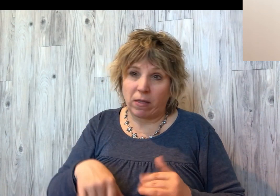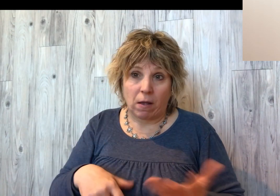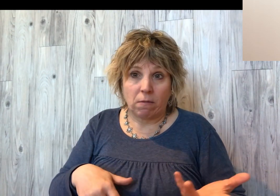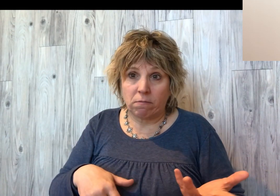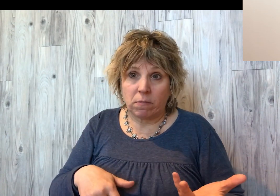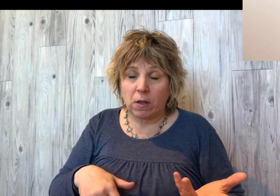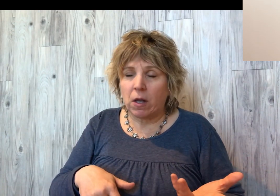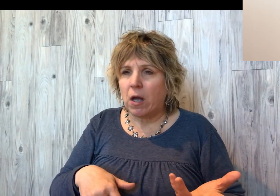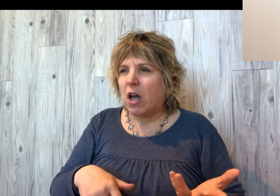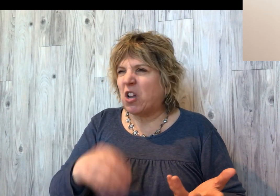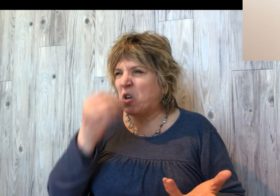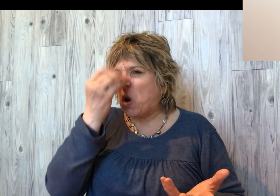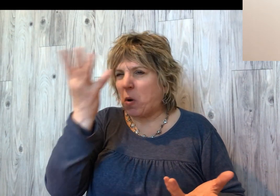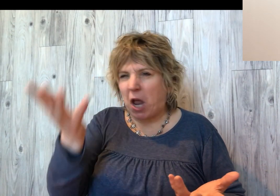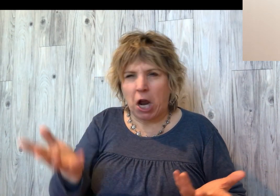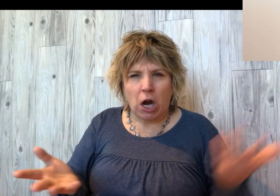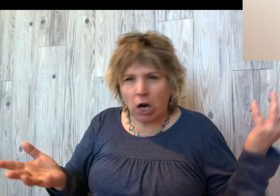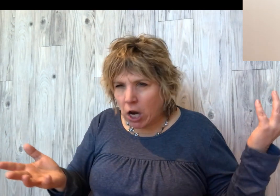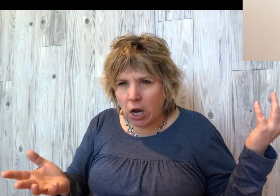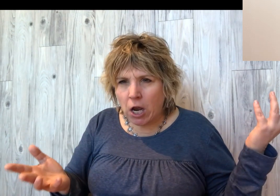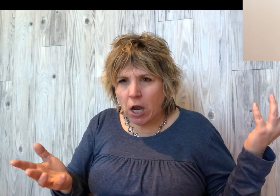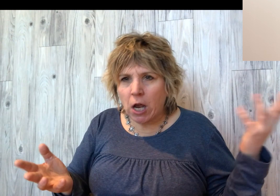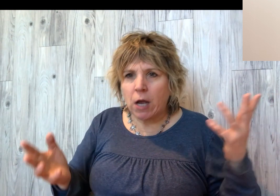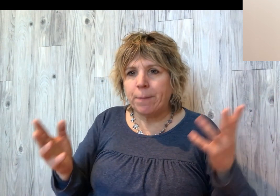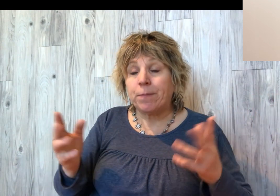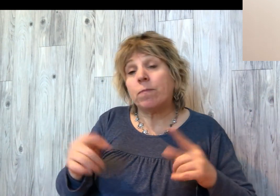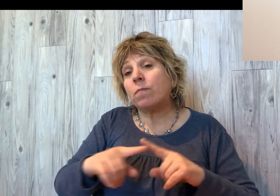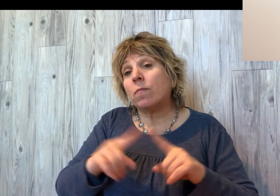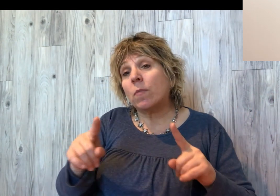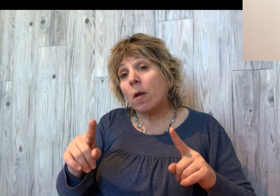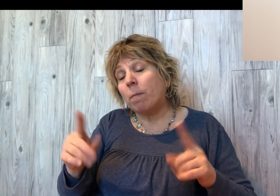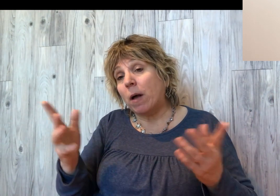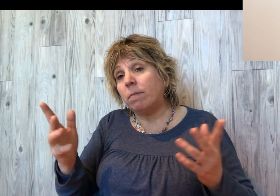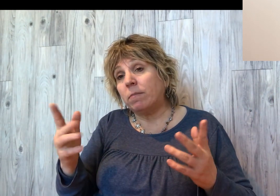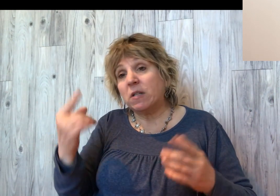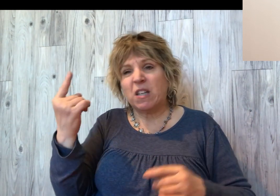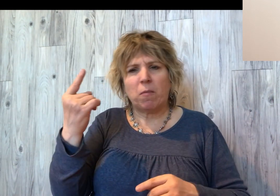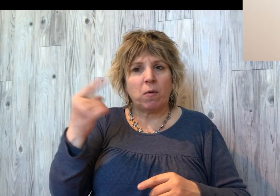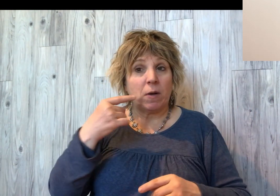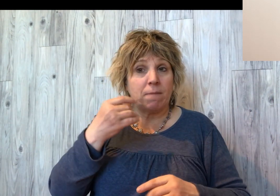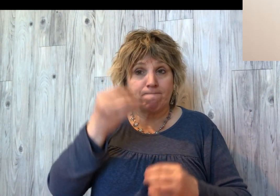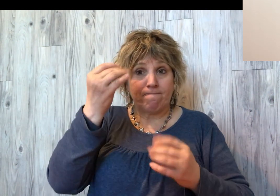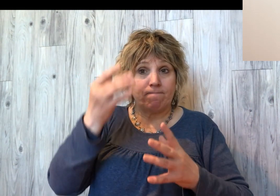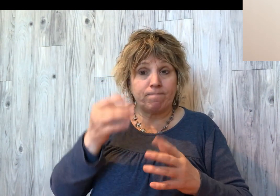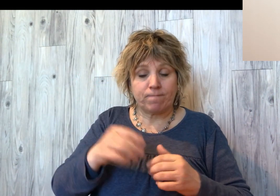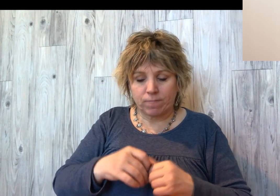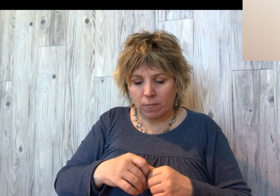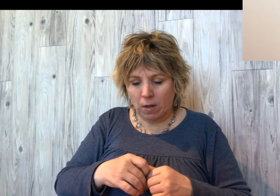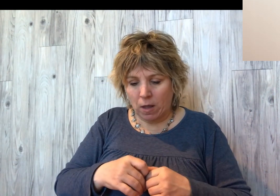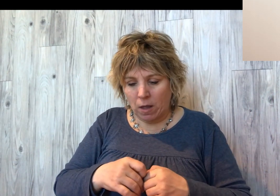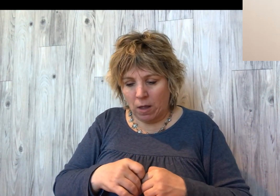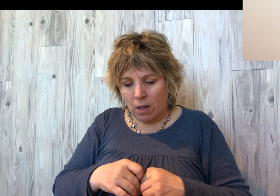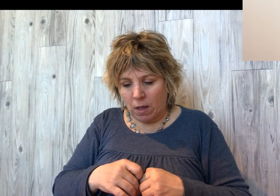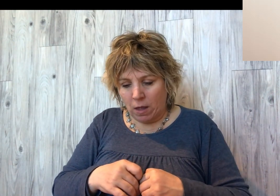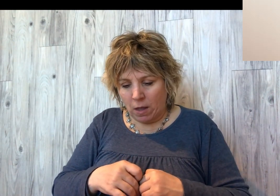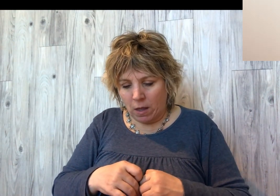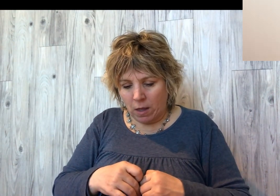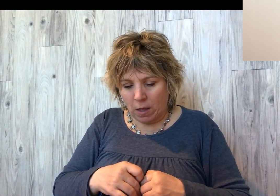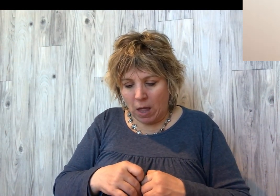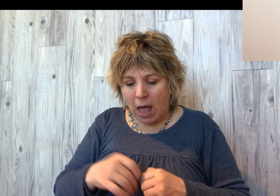it. The mocker doesn't give a rip. The mocker just goes, boy, I know a bunch of idiots. That's so funny what he's saying right now, because I know some idiot